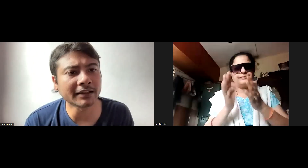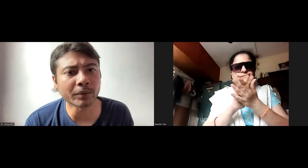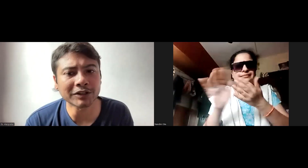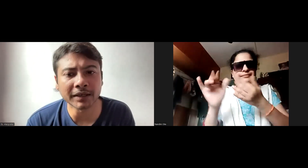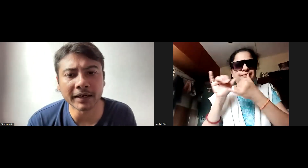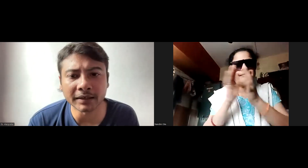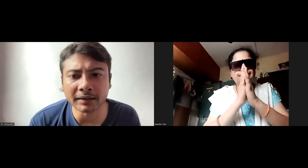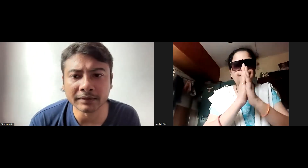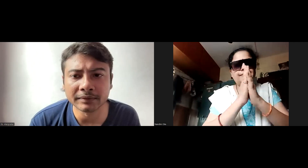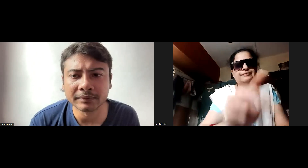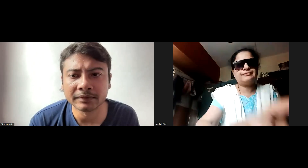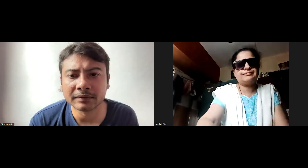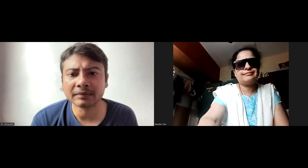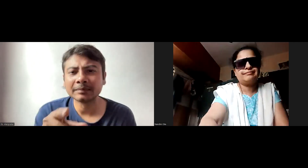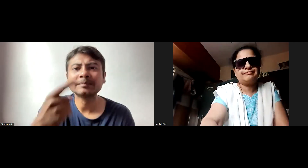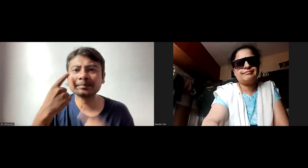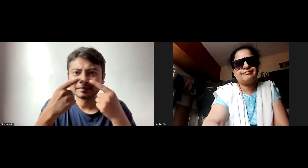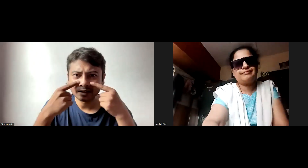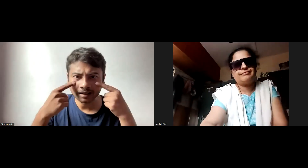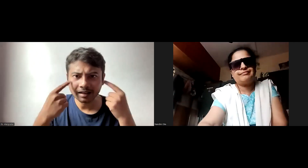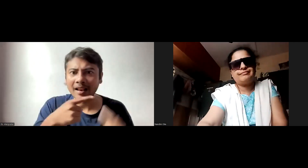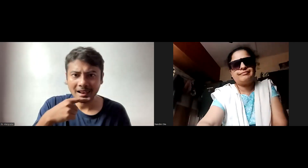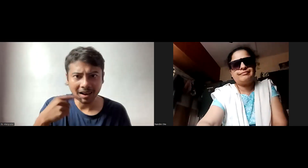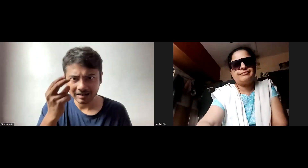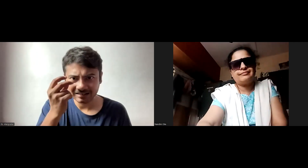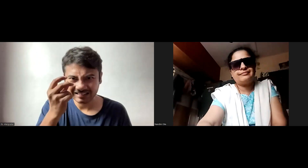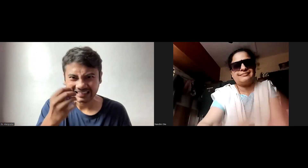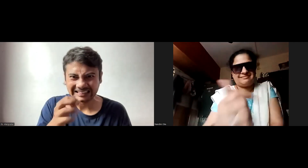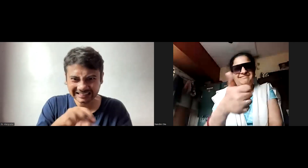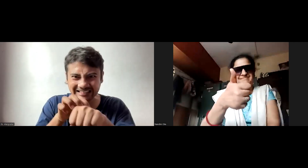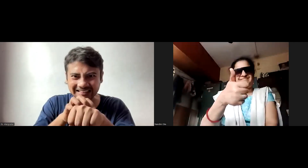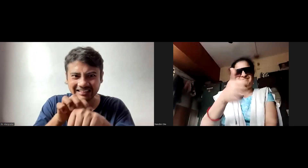we'll take the question later. Ha, fine, fine, fine.